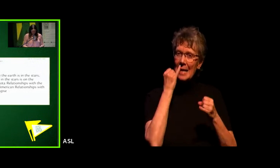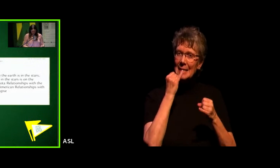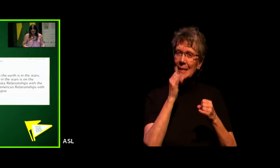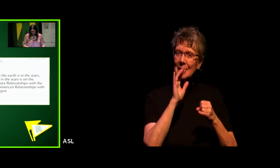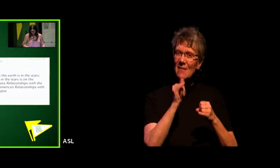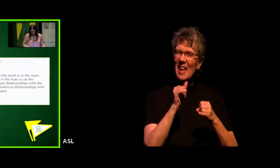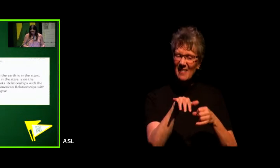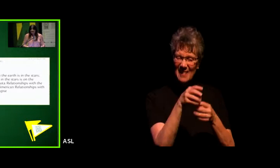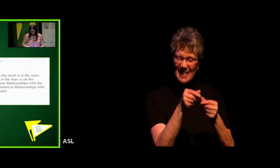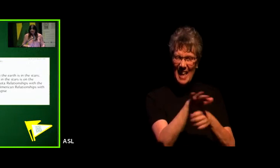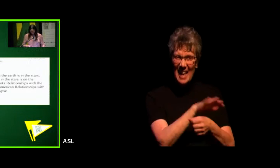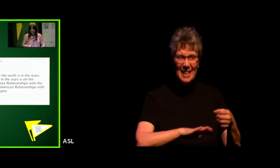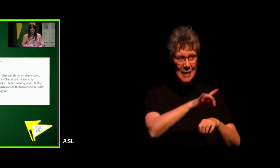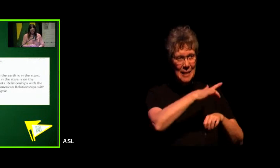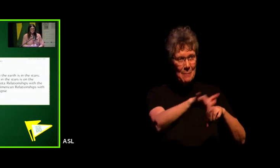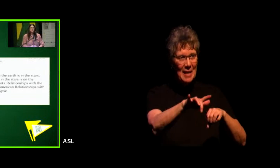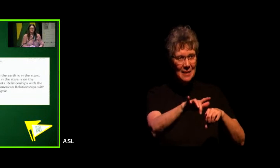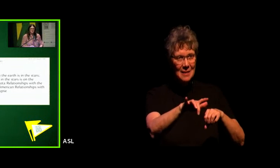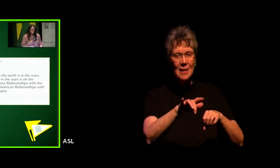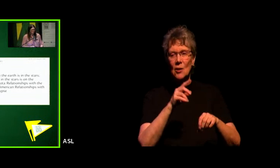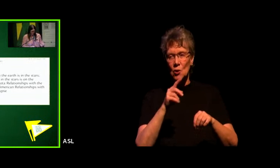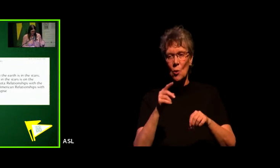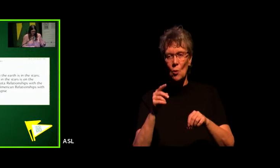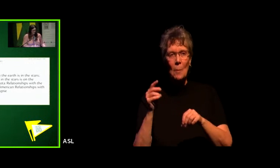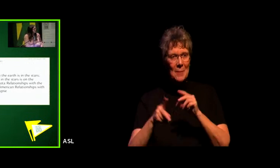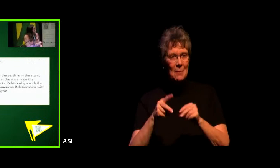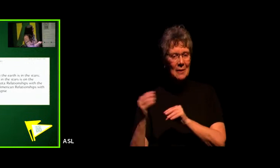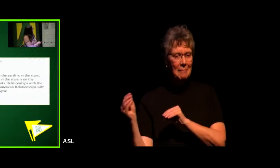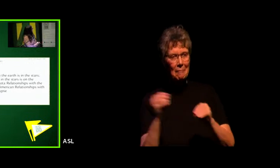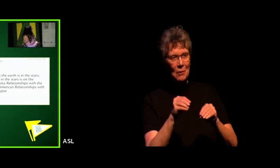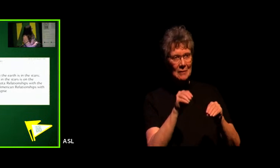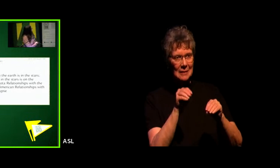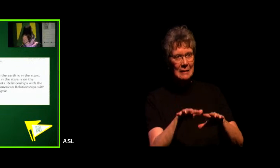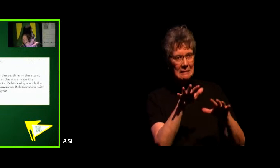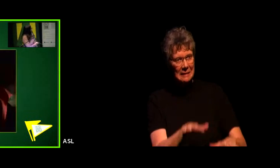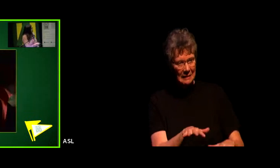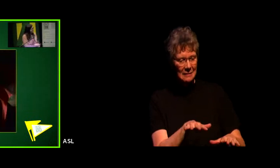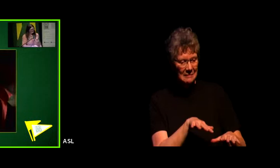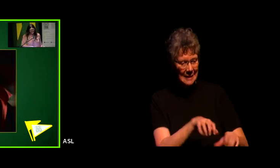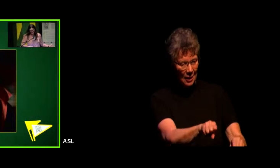highlight this. This is where it gets kind of gross, I'm sorry.